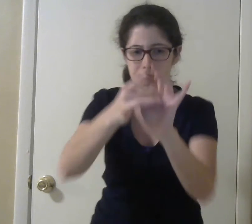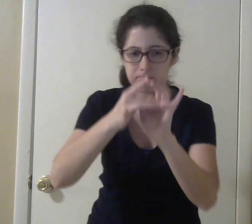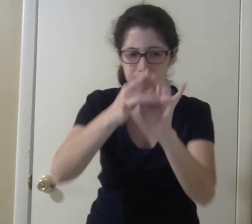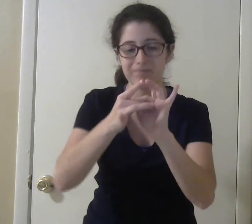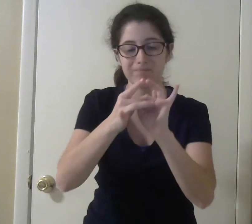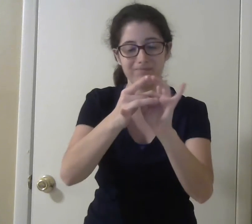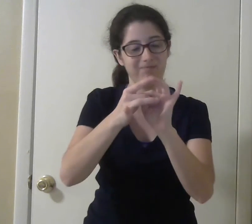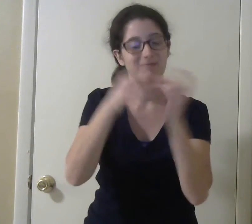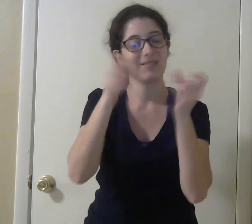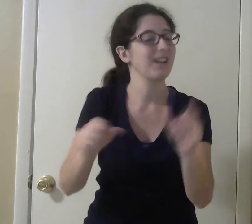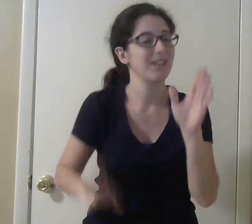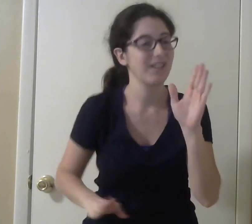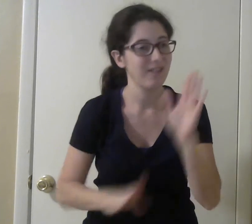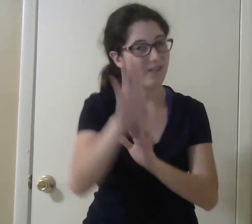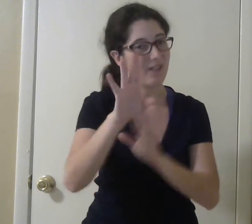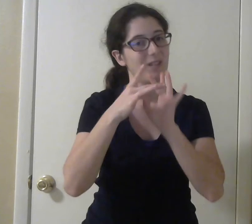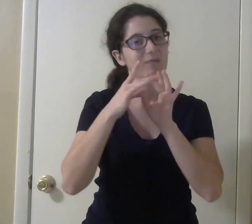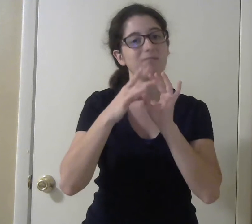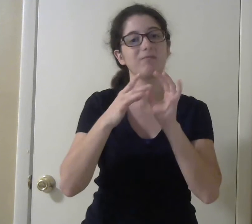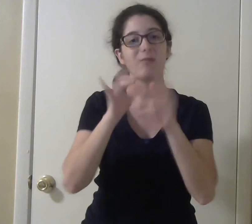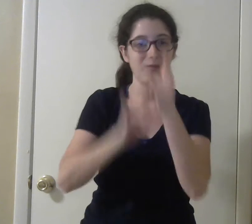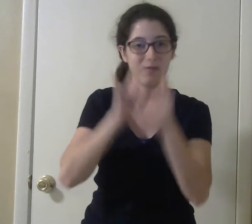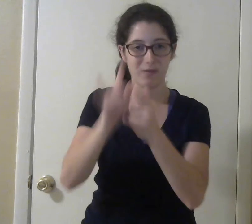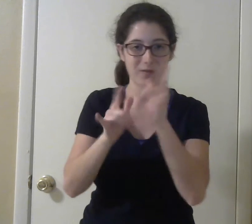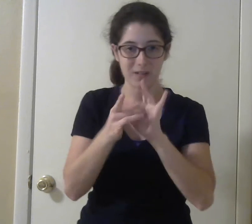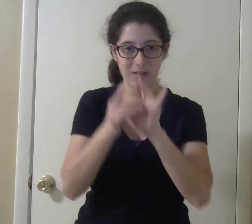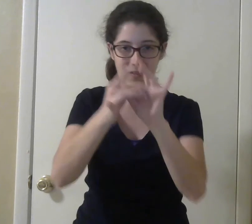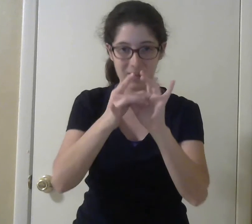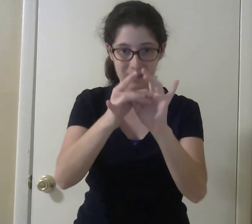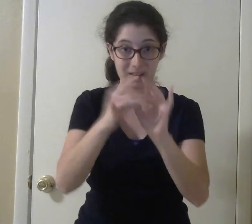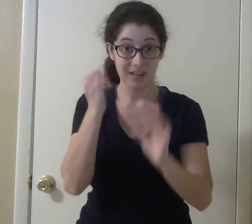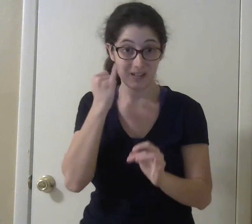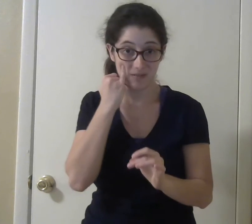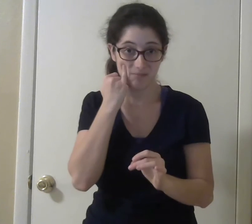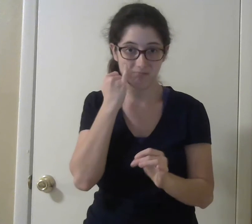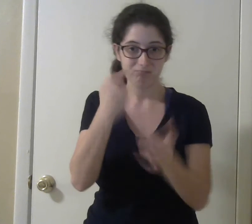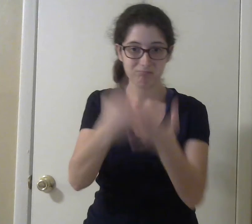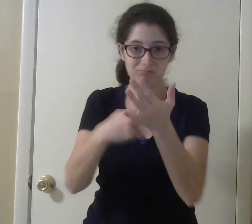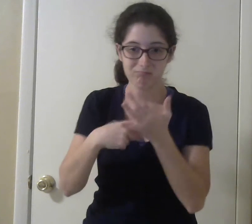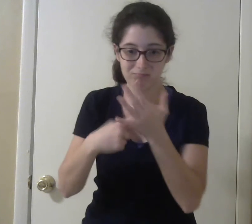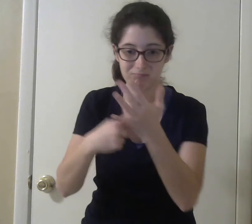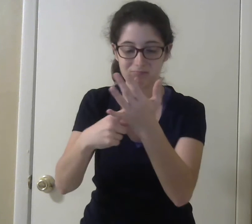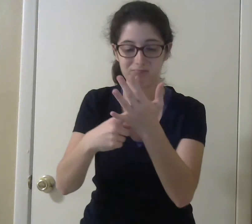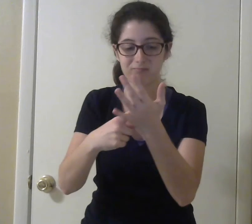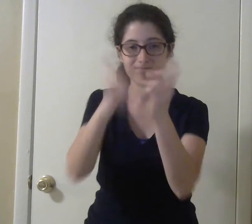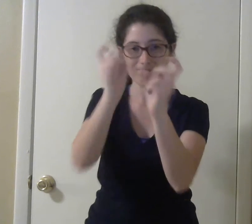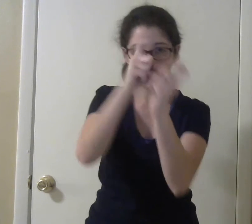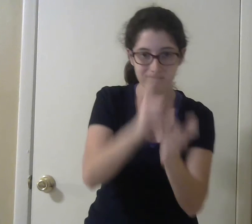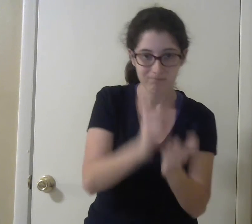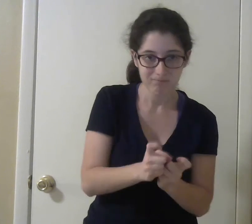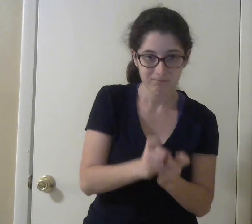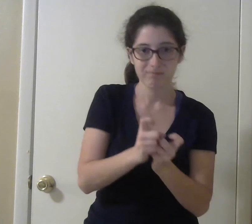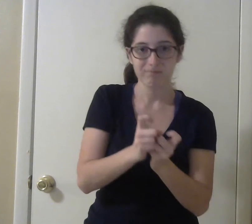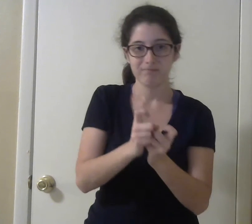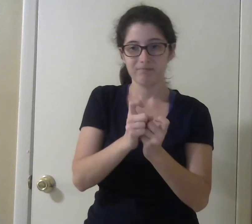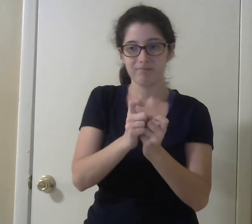kind, especially when you're talking about deep things. I've seen it happen, and I would caution it. But